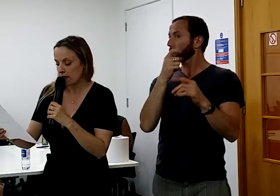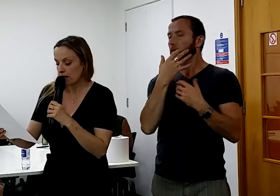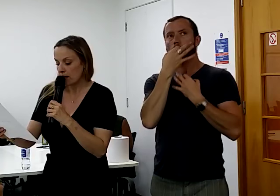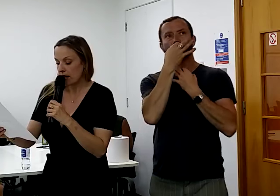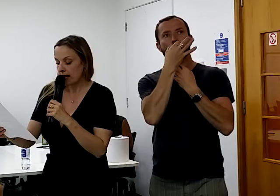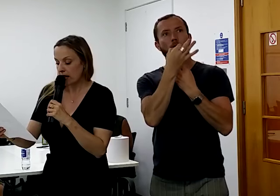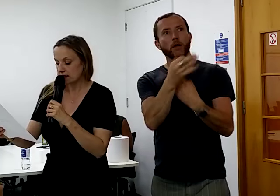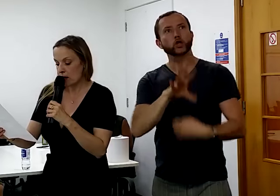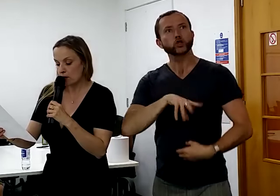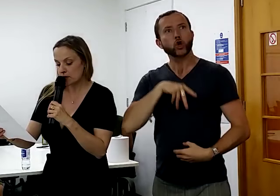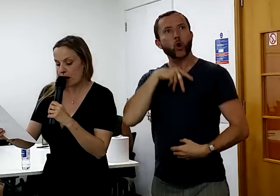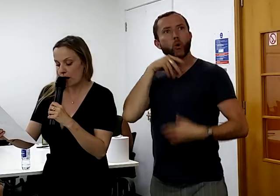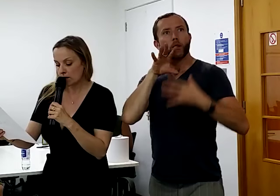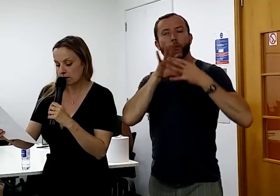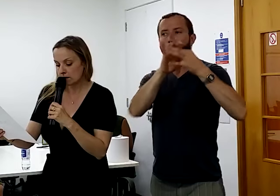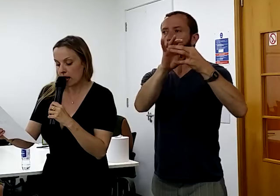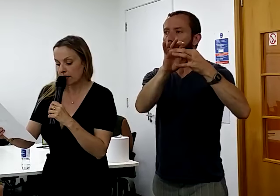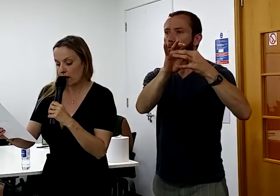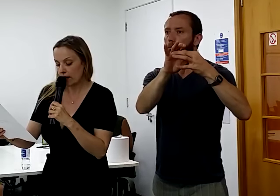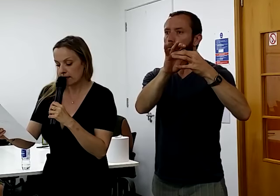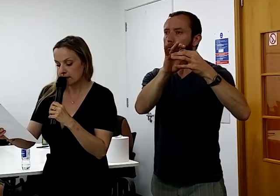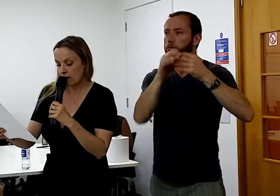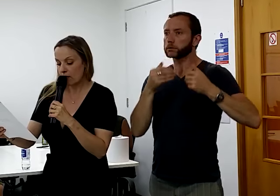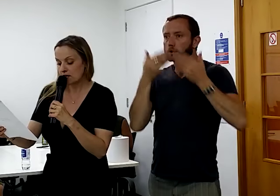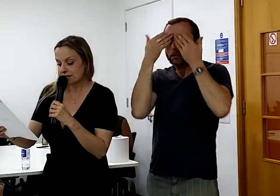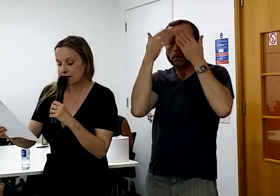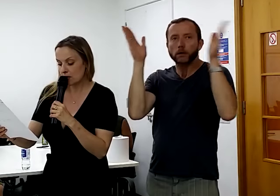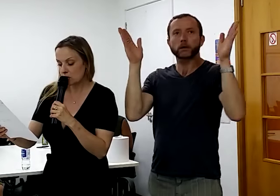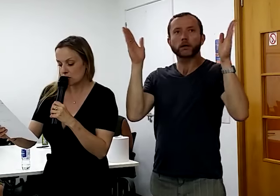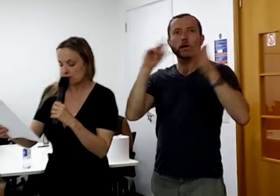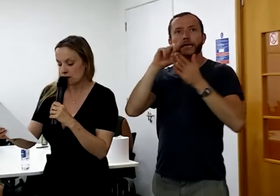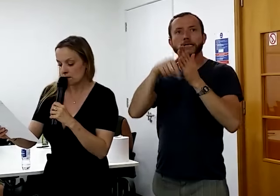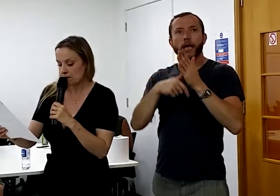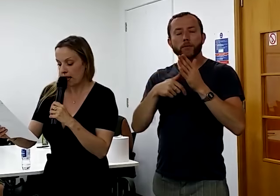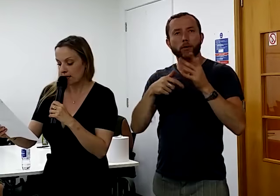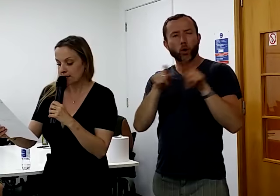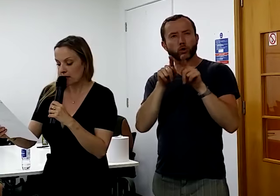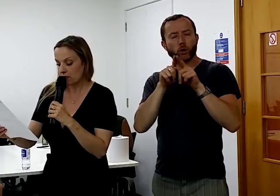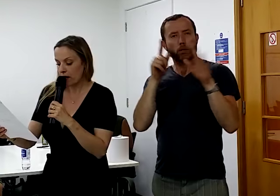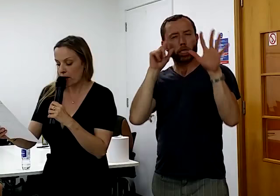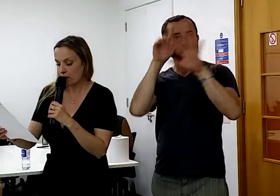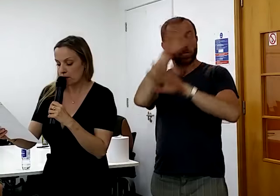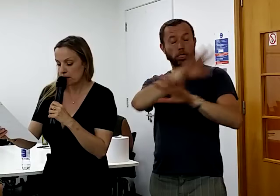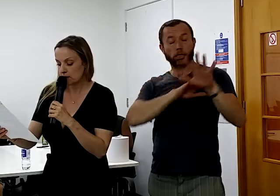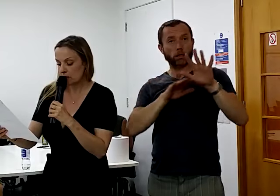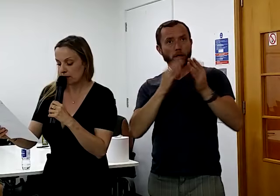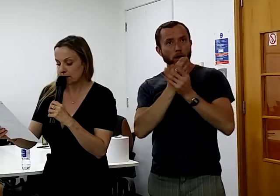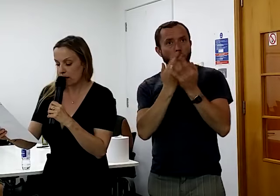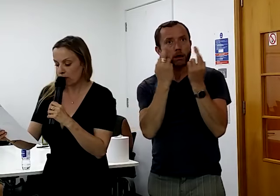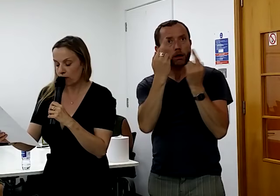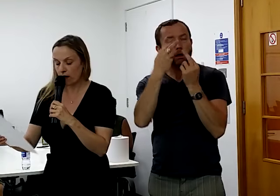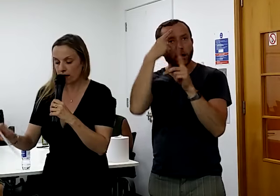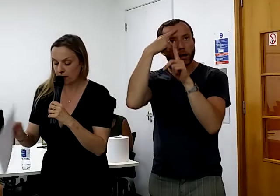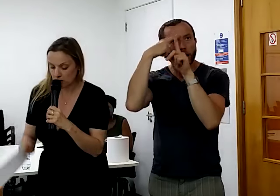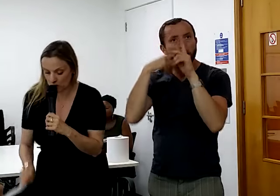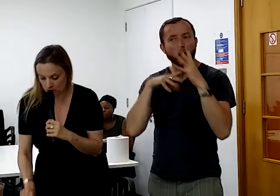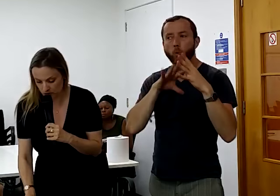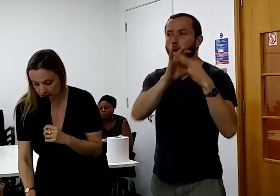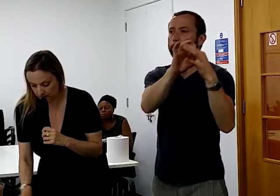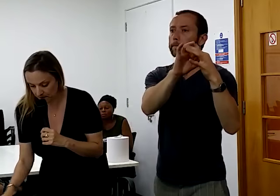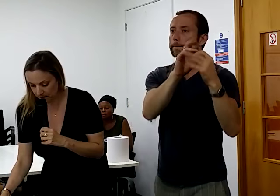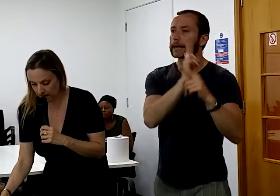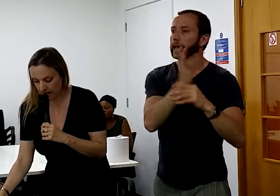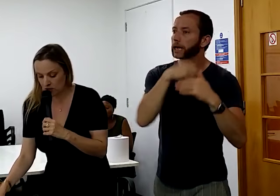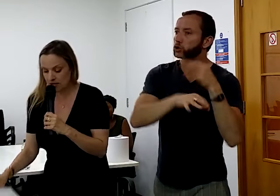people. He has opened hearts and eyes of the disillusioned and has given hope to herself and